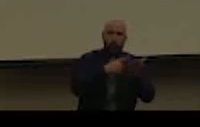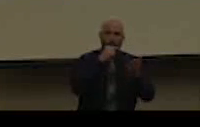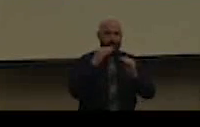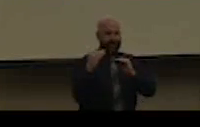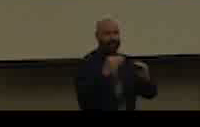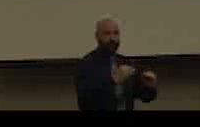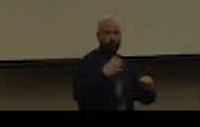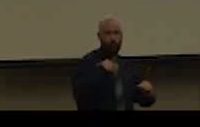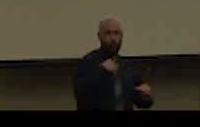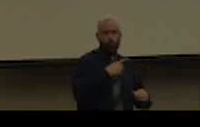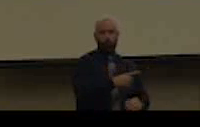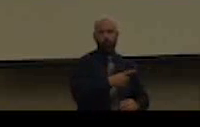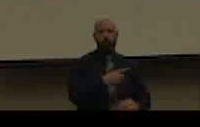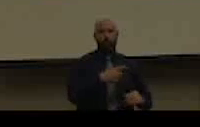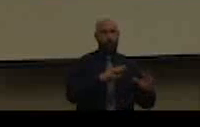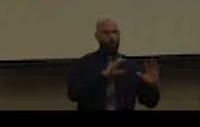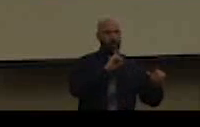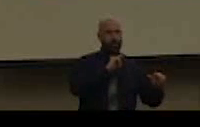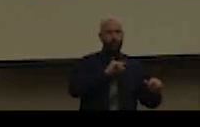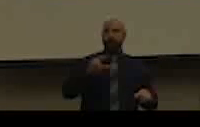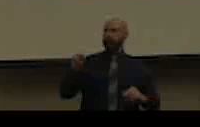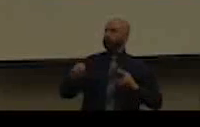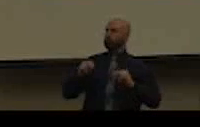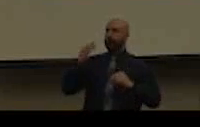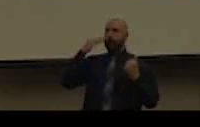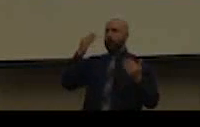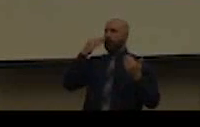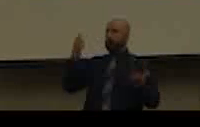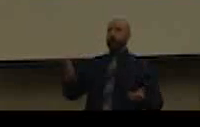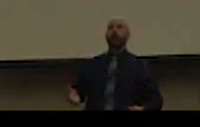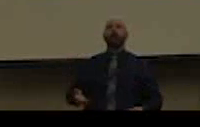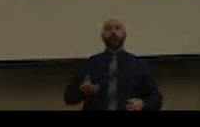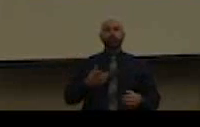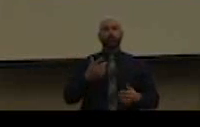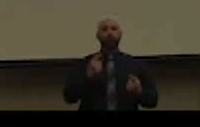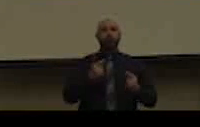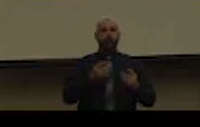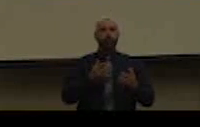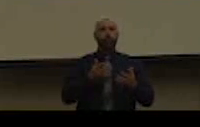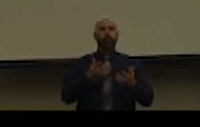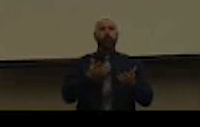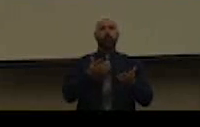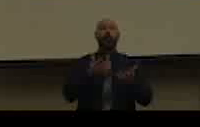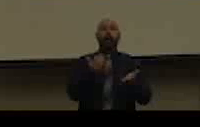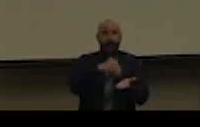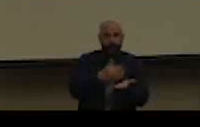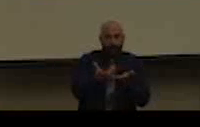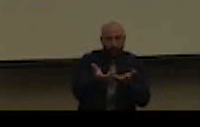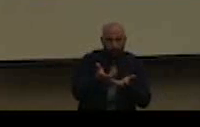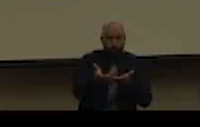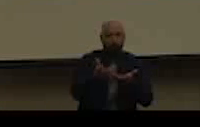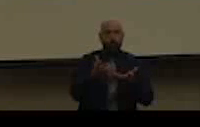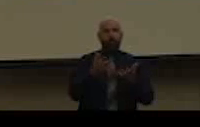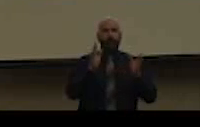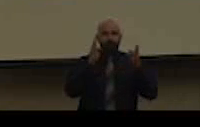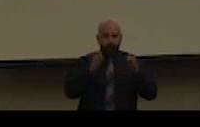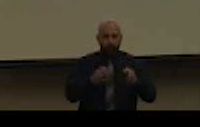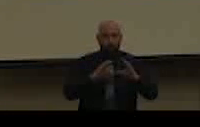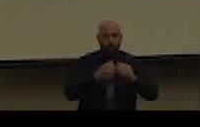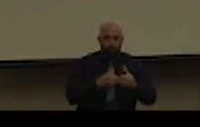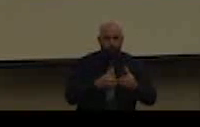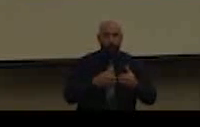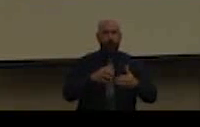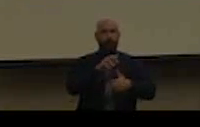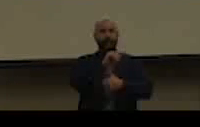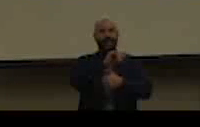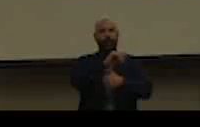things that we're also doing is trying to re-engage through a set of focus groups and conversations, type one and type two centers. If they want to be type one and type two, absolutely, they should.